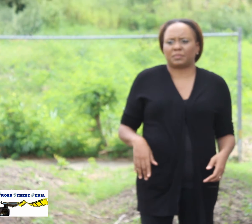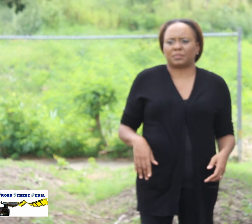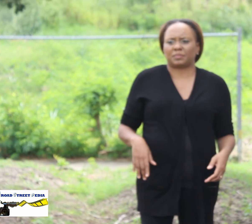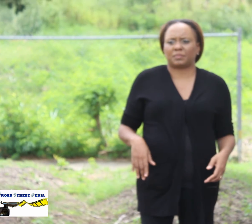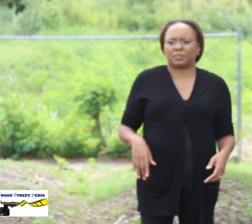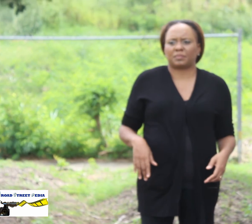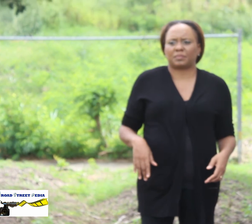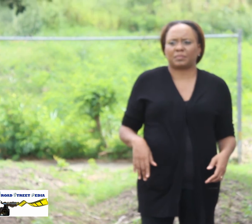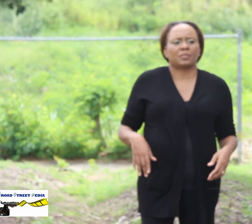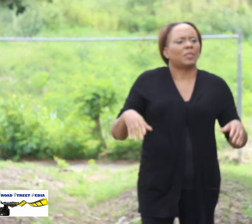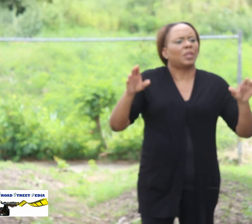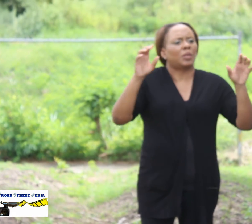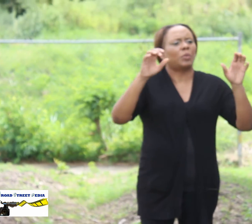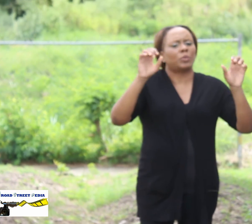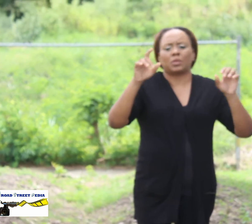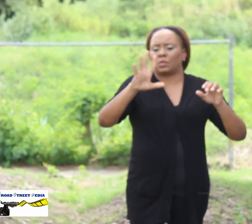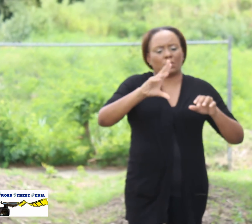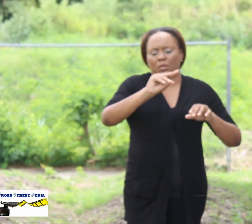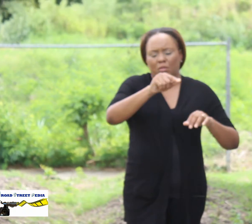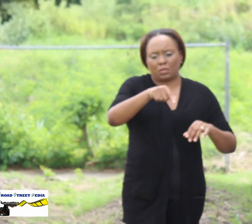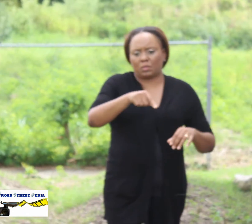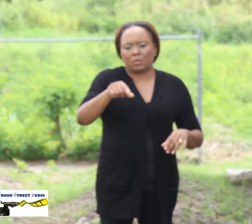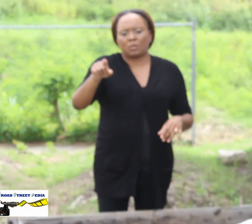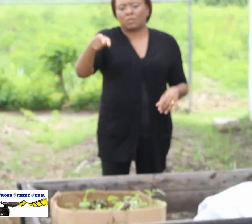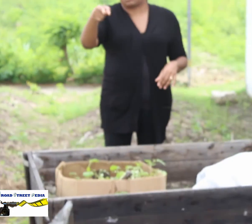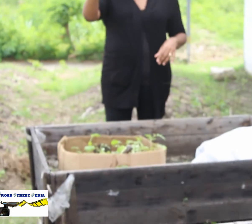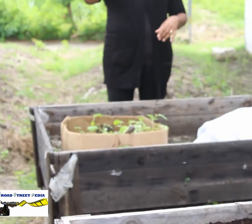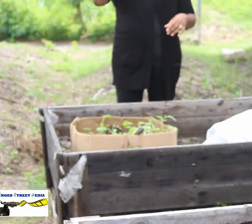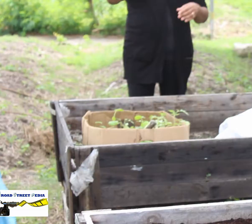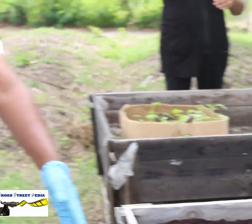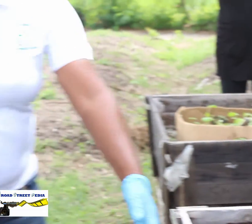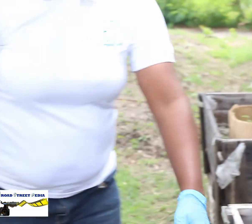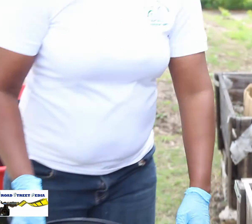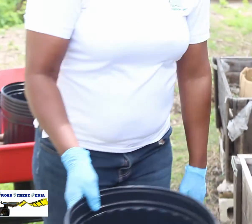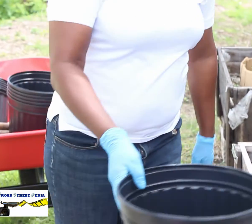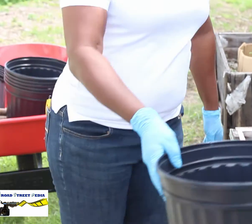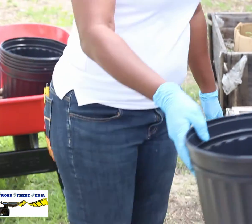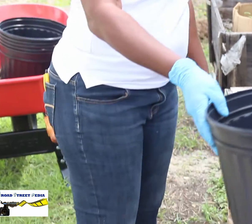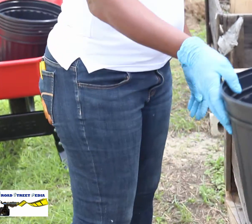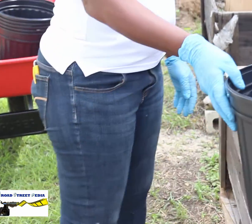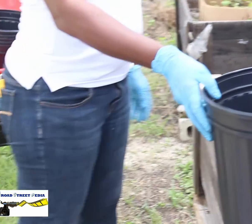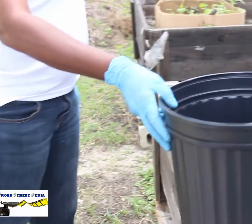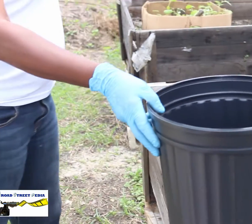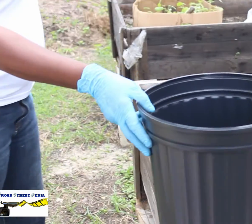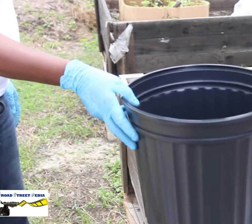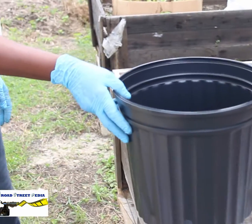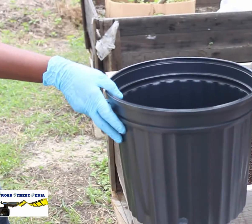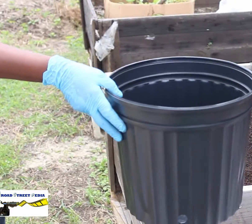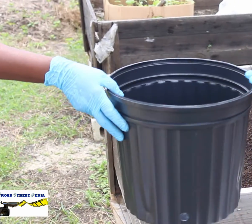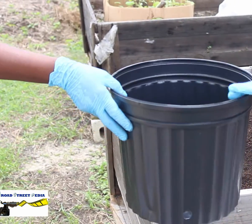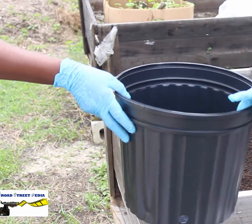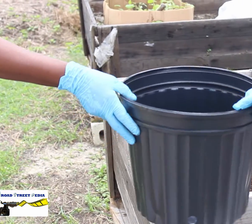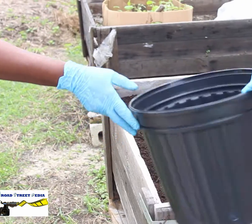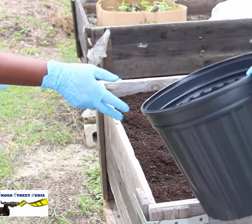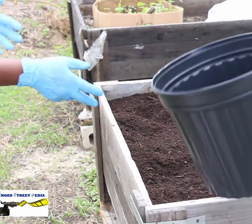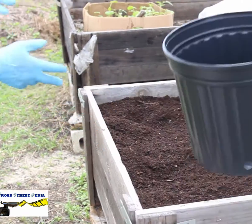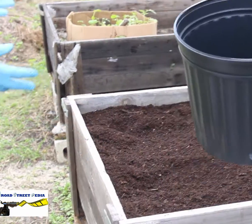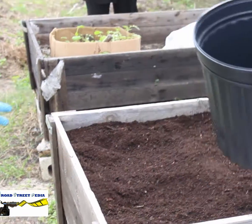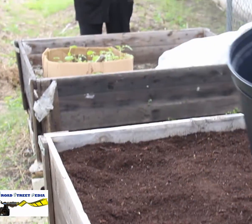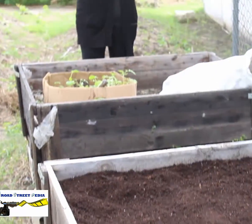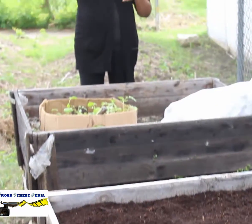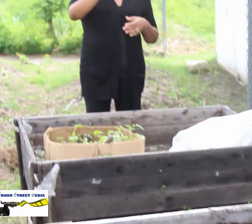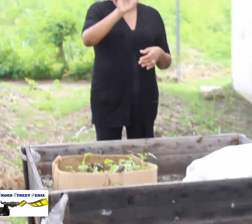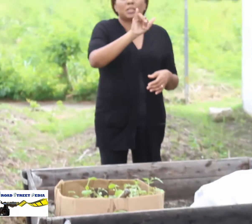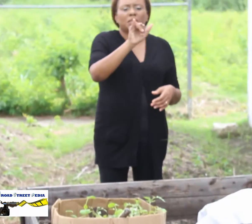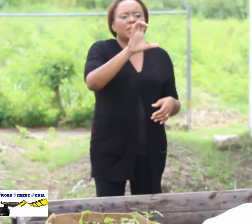So we can place some mixture into this. Some of the soil mix from here into this. Some people